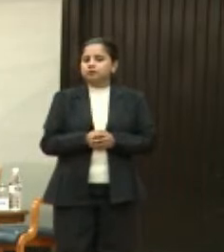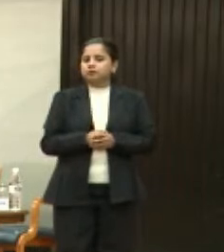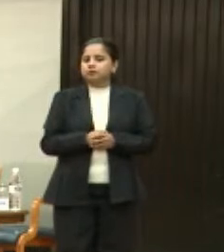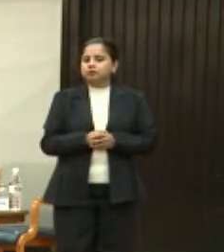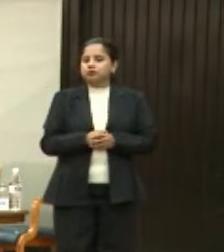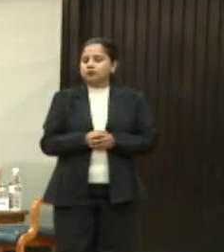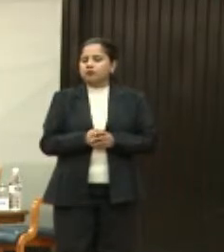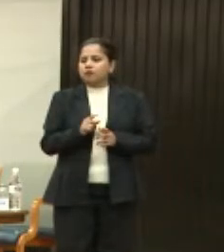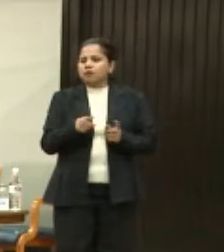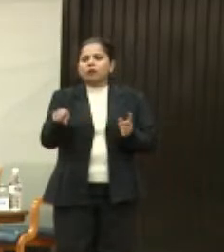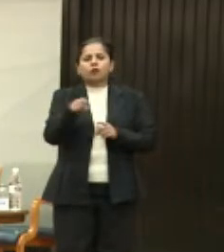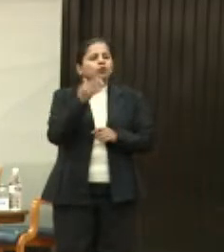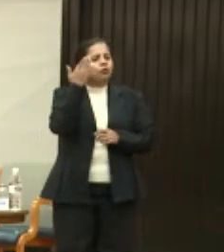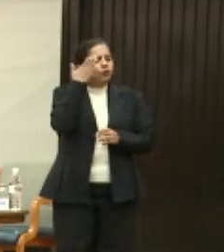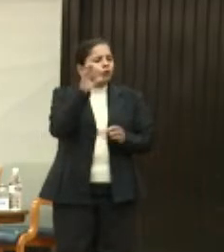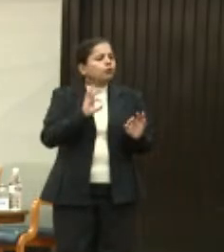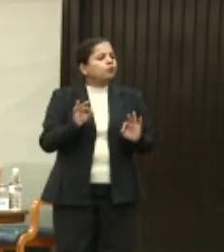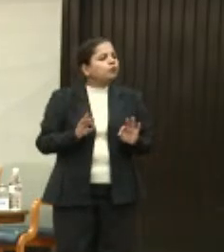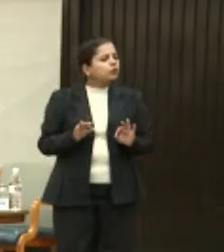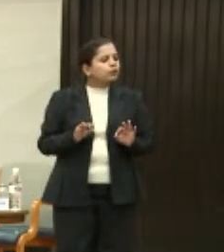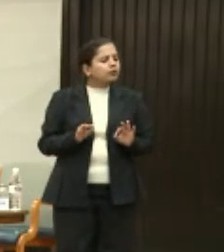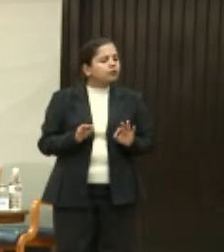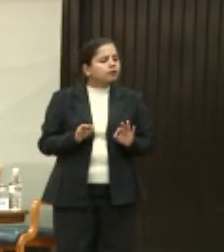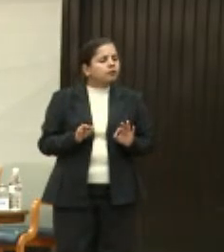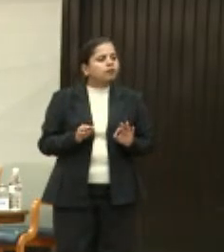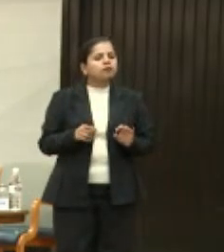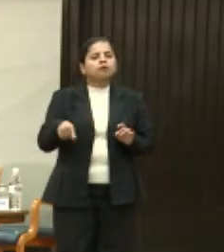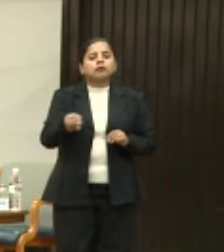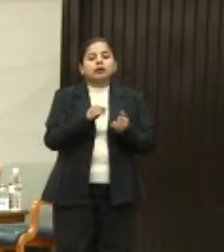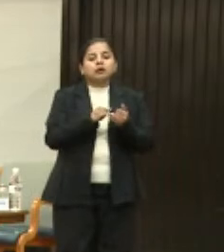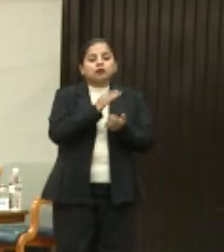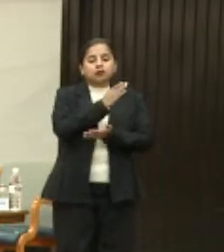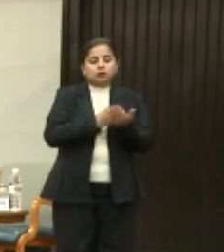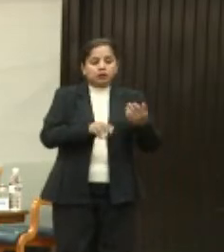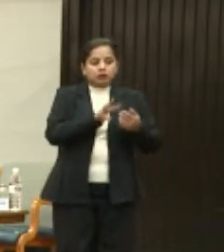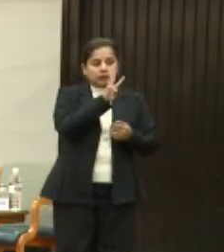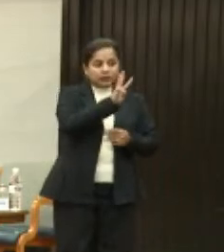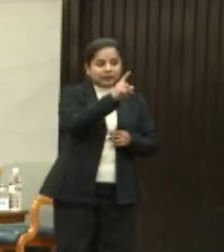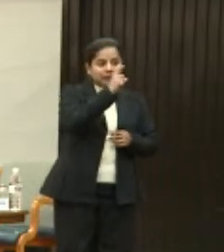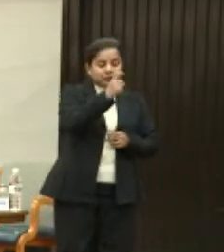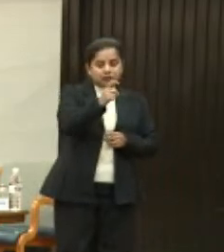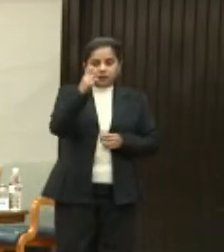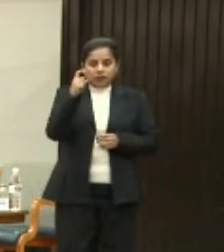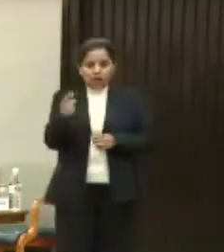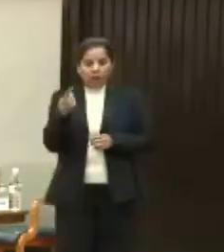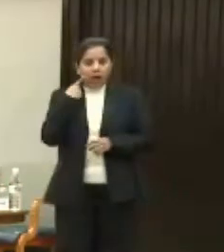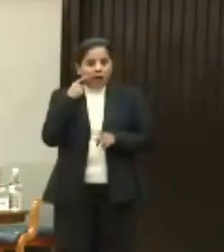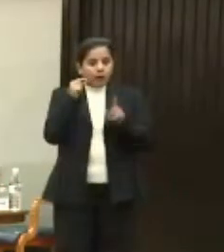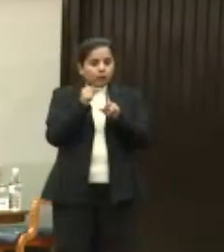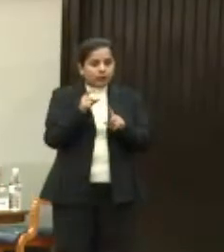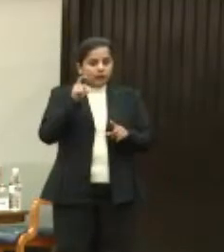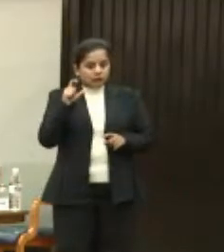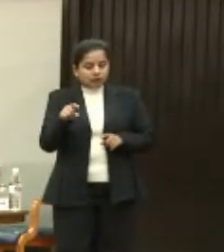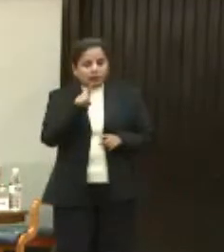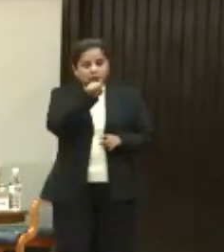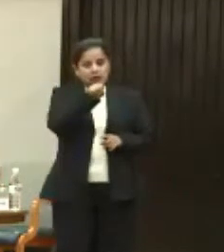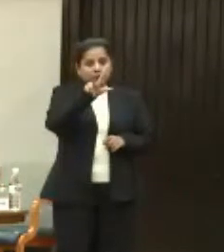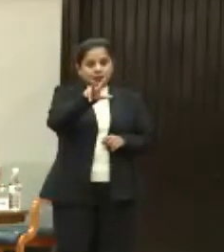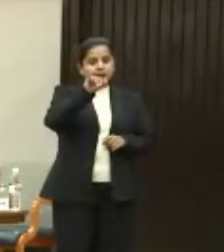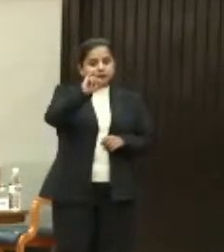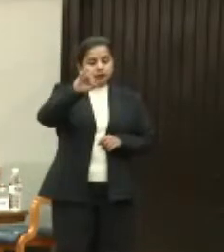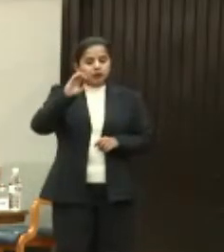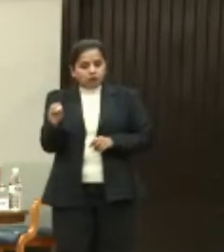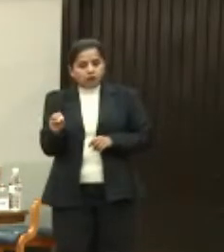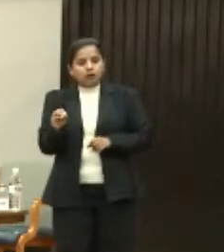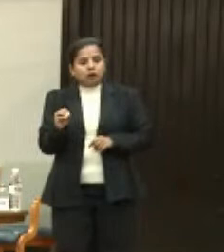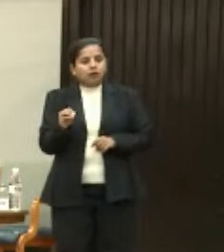377. What you perhaps don't know was that Section 377 in IPC in 1860